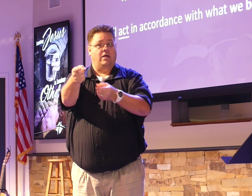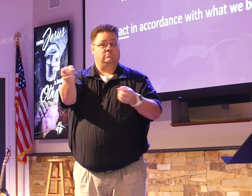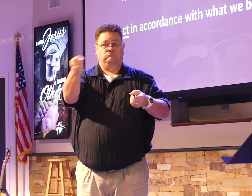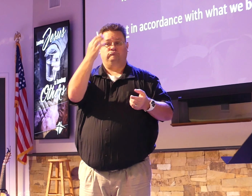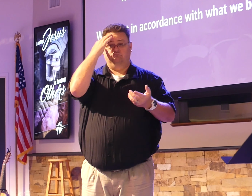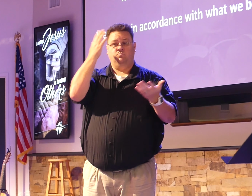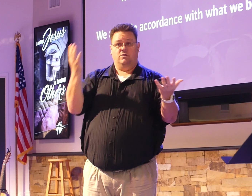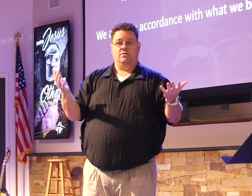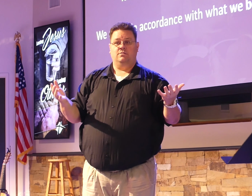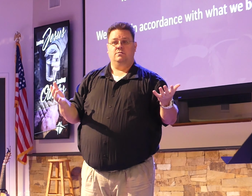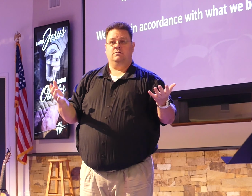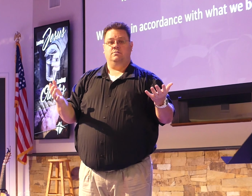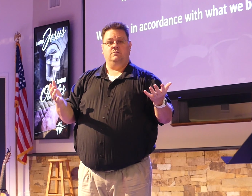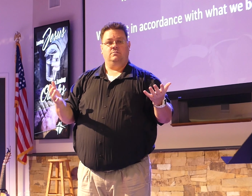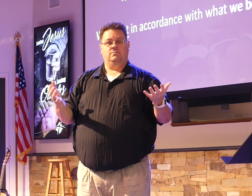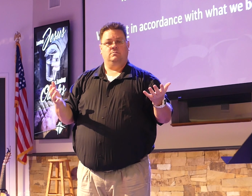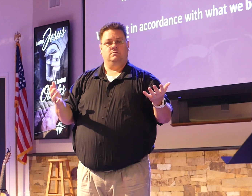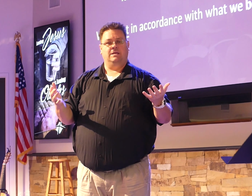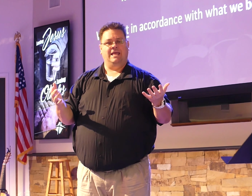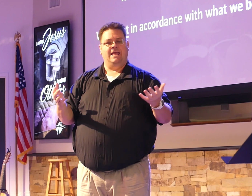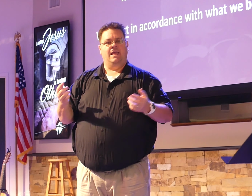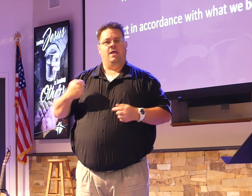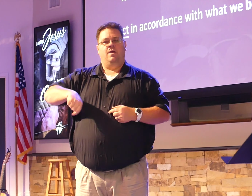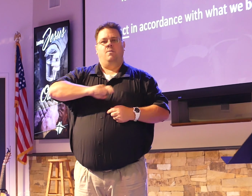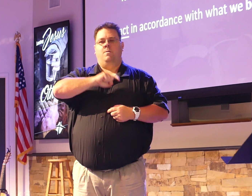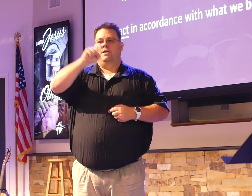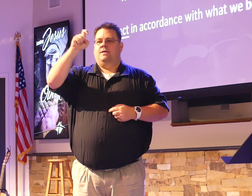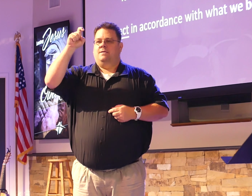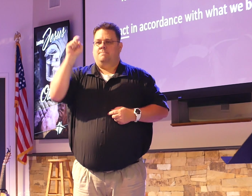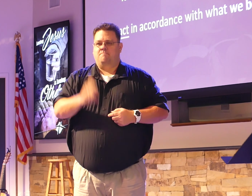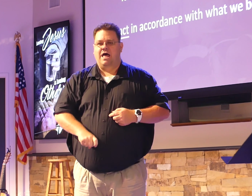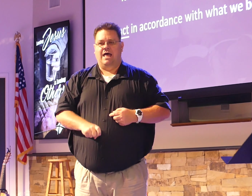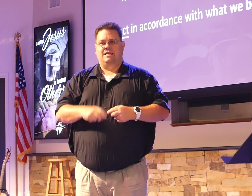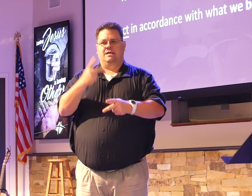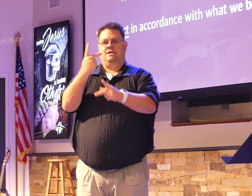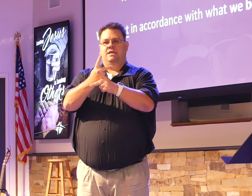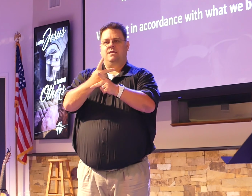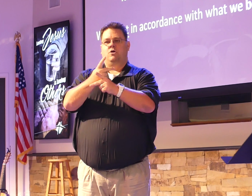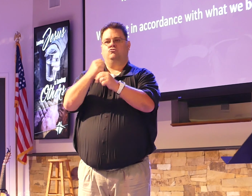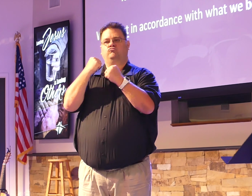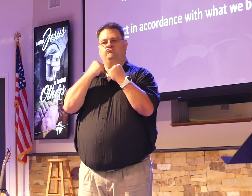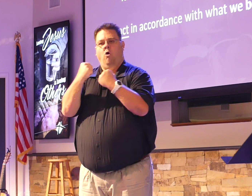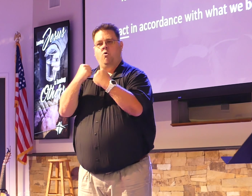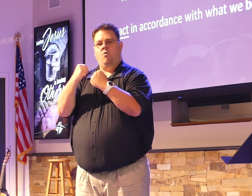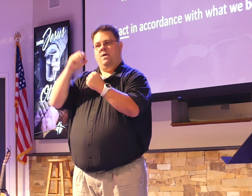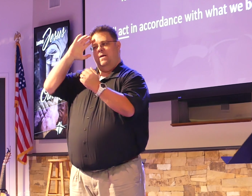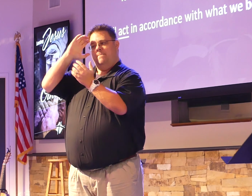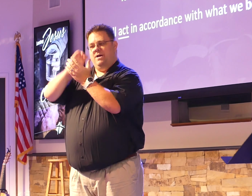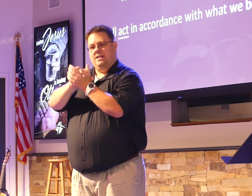we have to maintain a solid belief system. We've got to be rock solid.